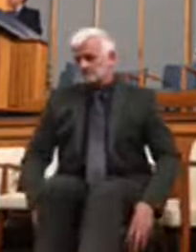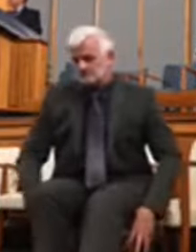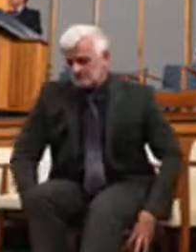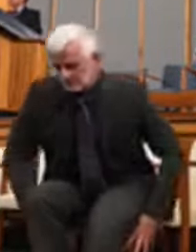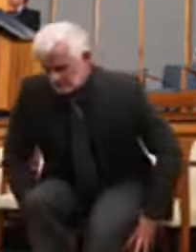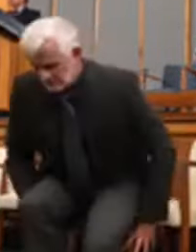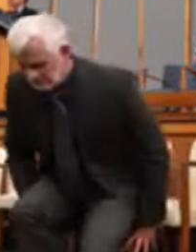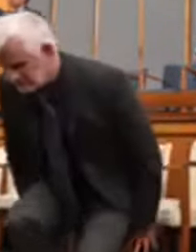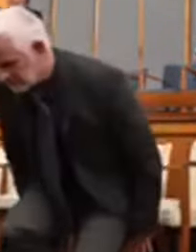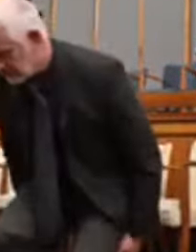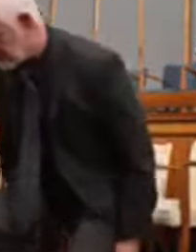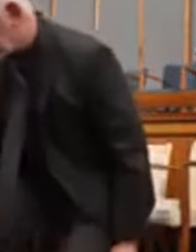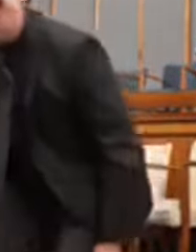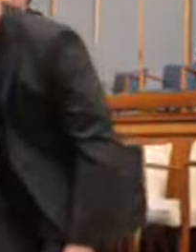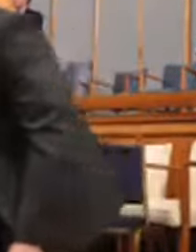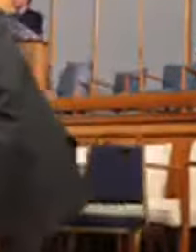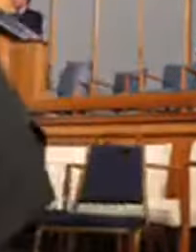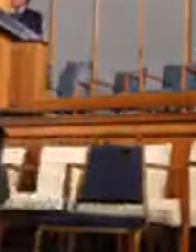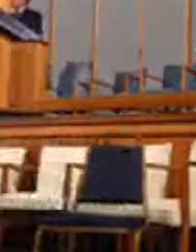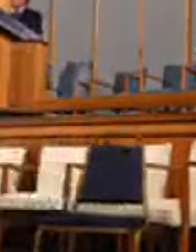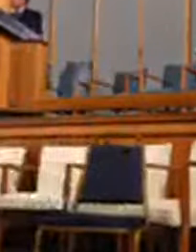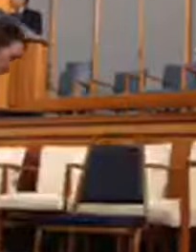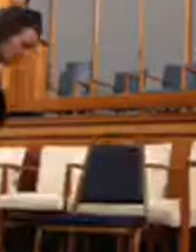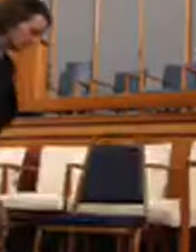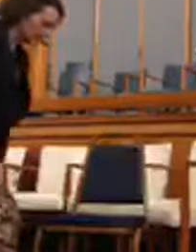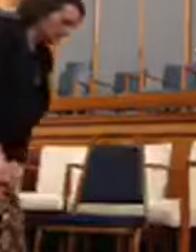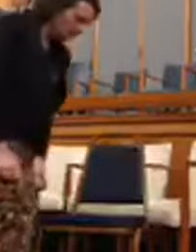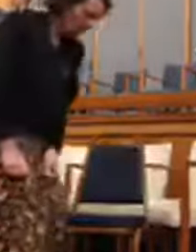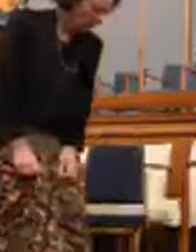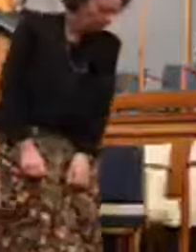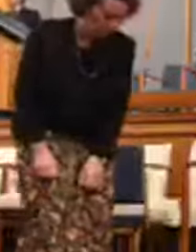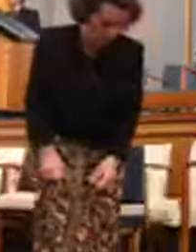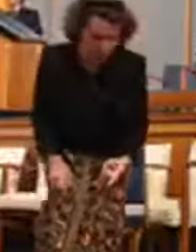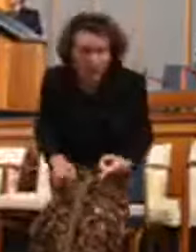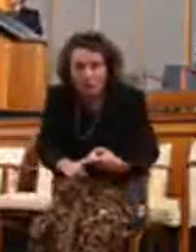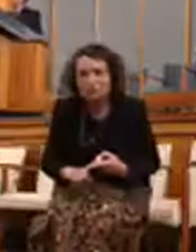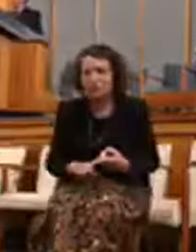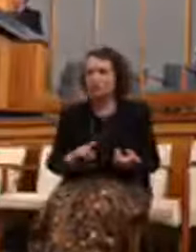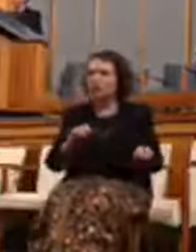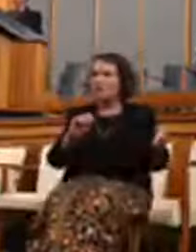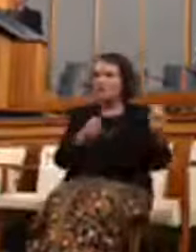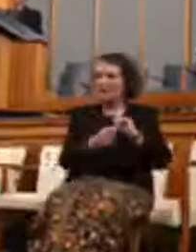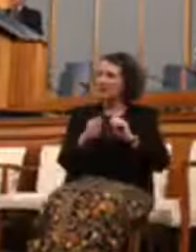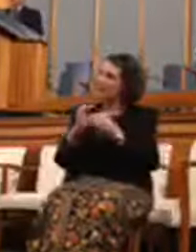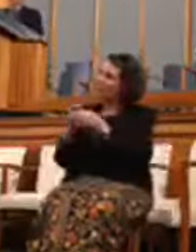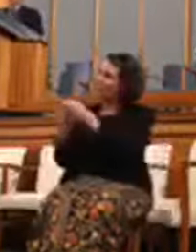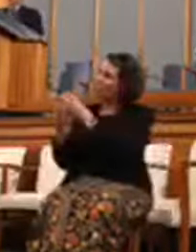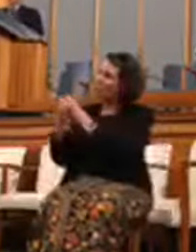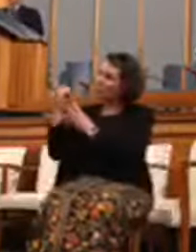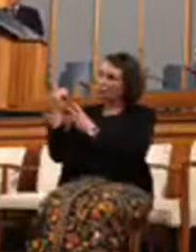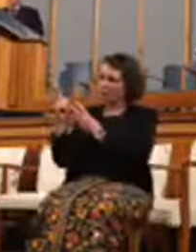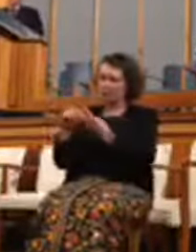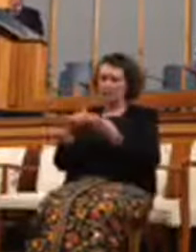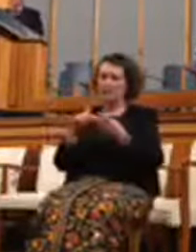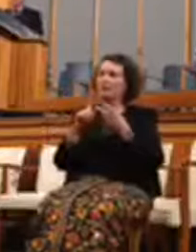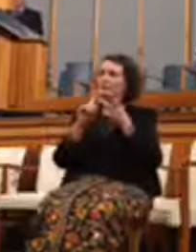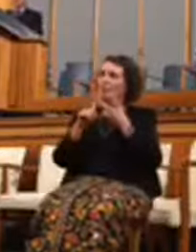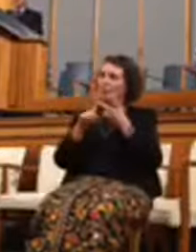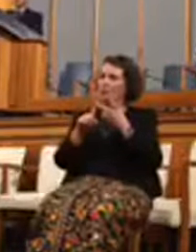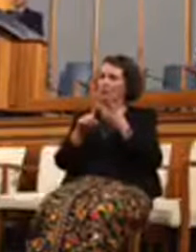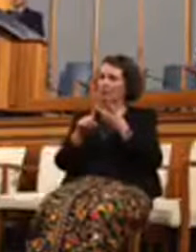Repentance toward God. And the second one is faith on our Lord Jesus